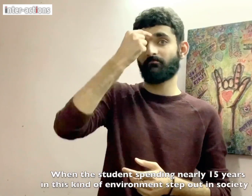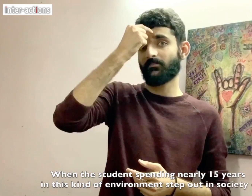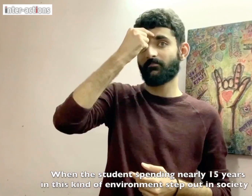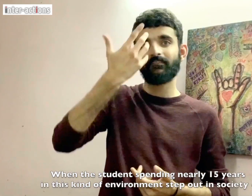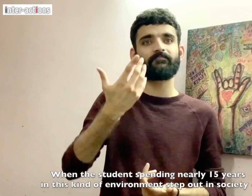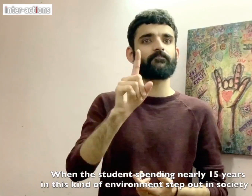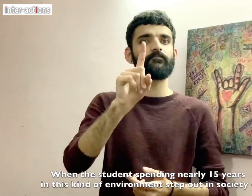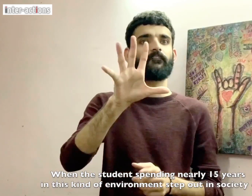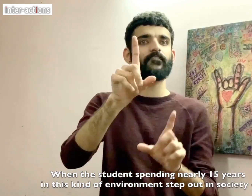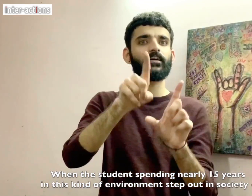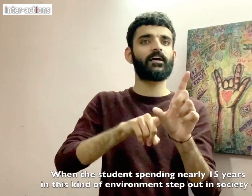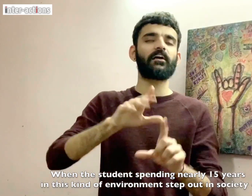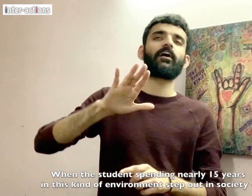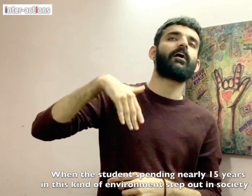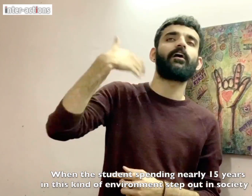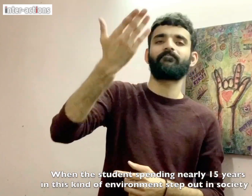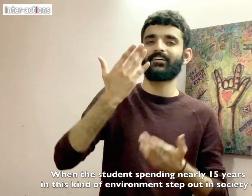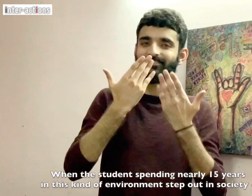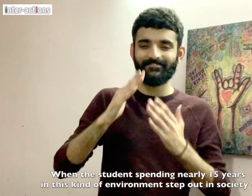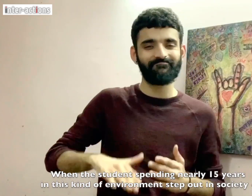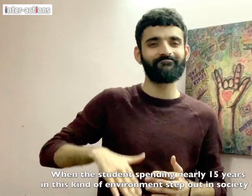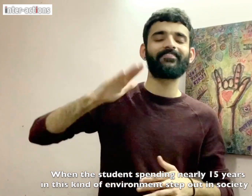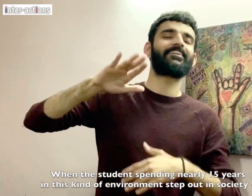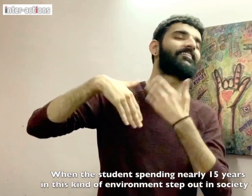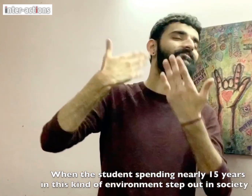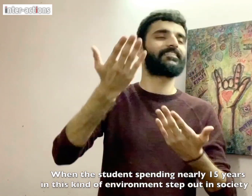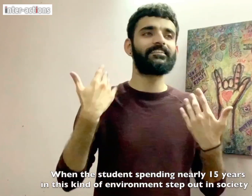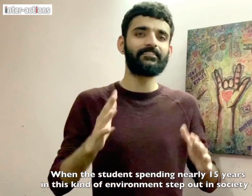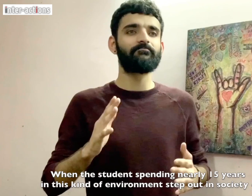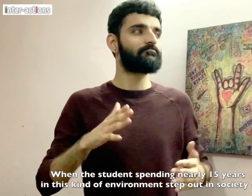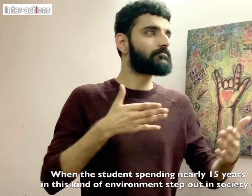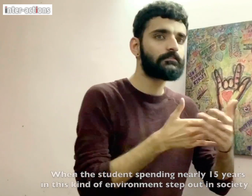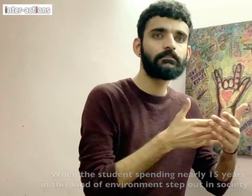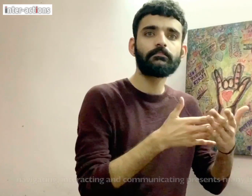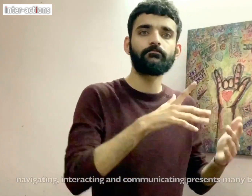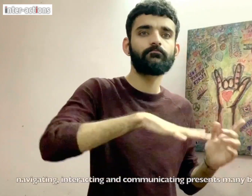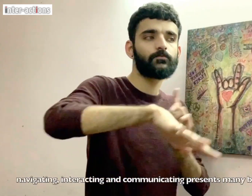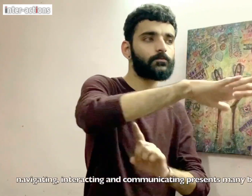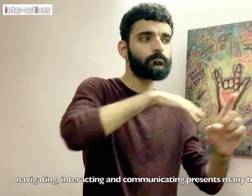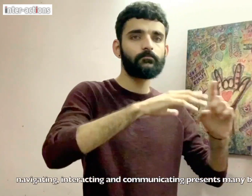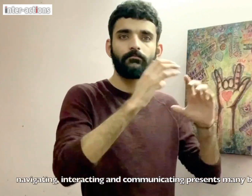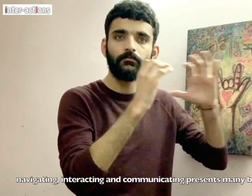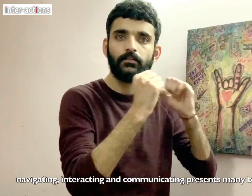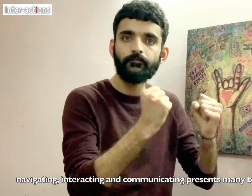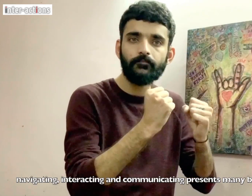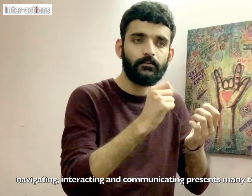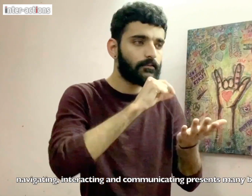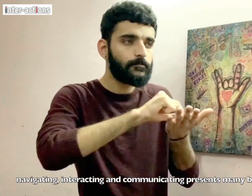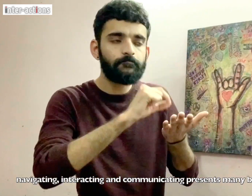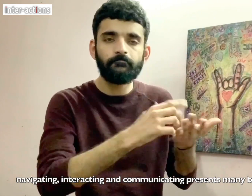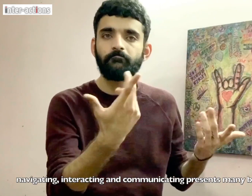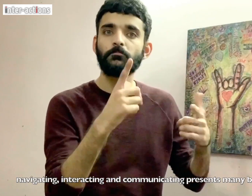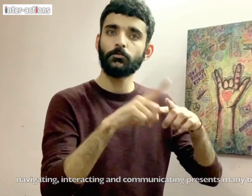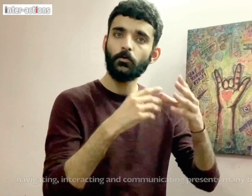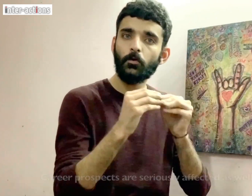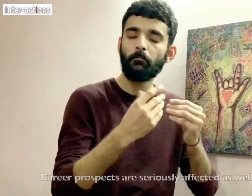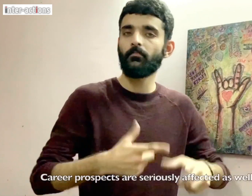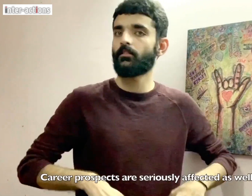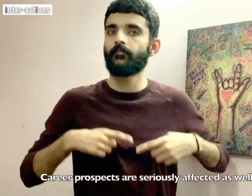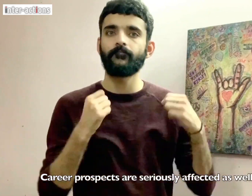When students spending nearly 15 years in these kind of environments step out in society, navigating, interacting, and communicating presents many barriers.